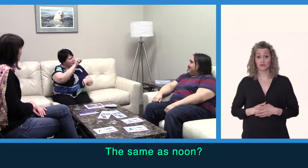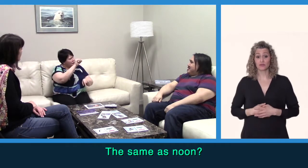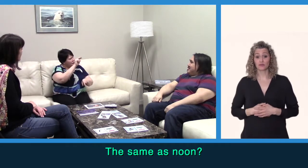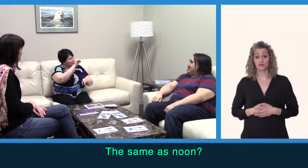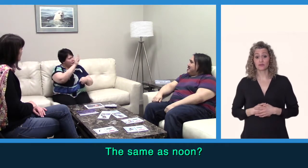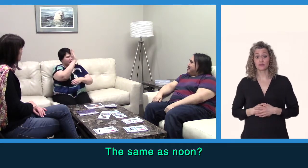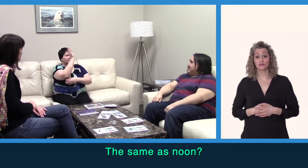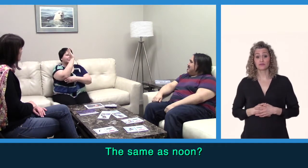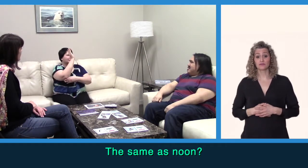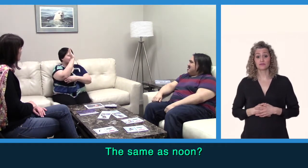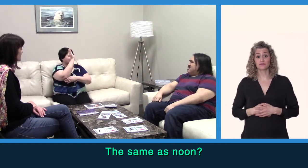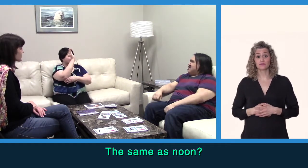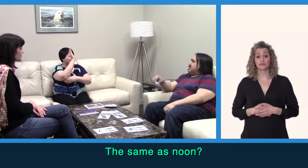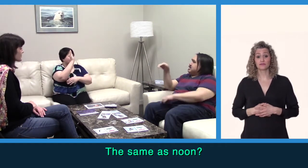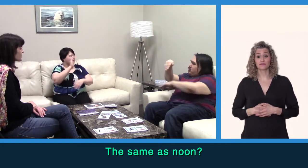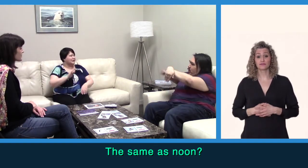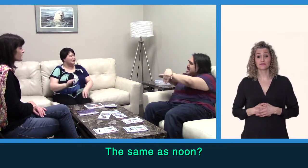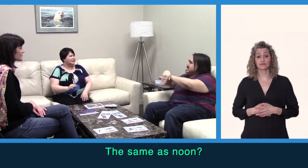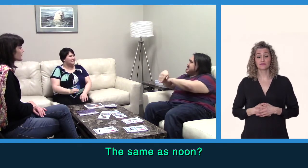as noon.